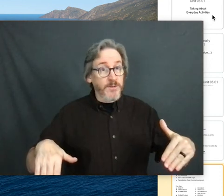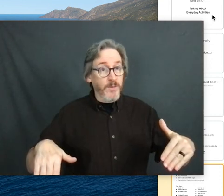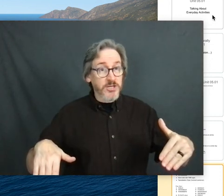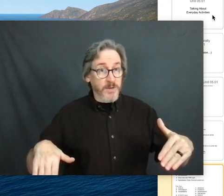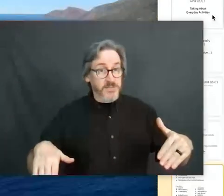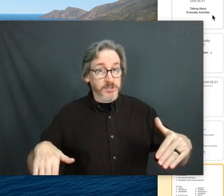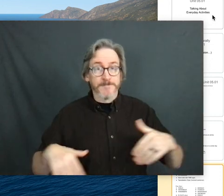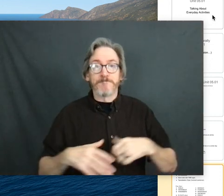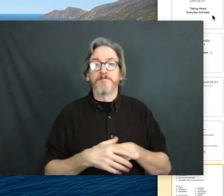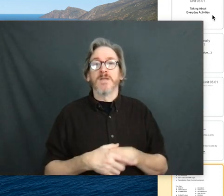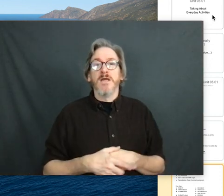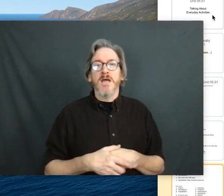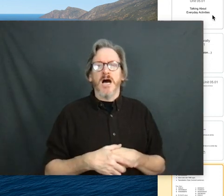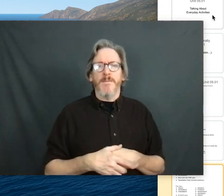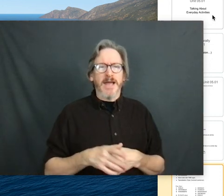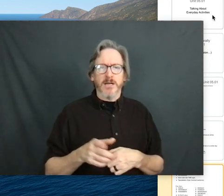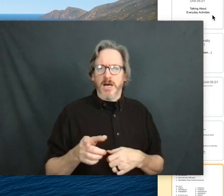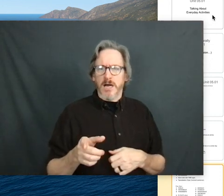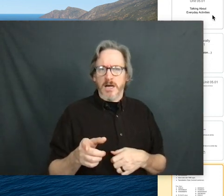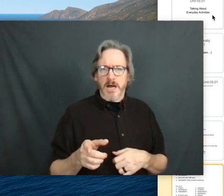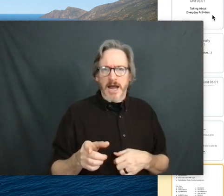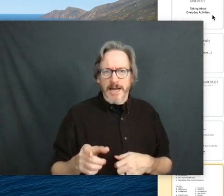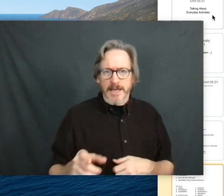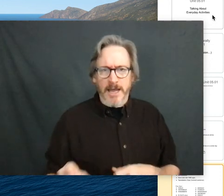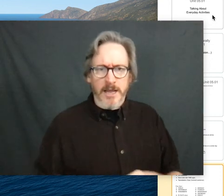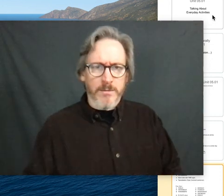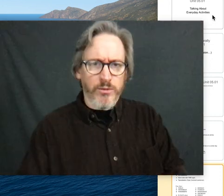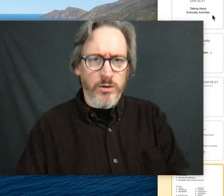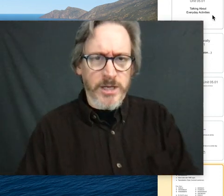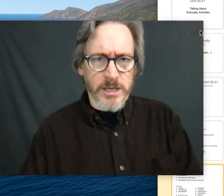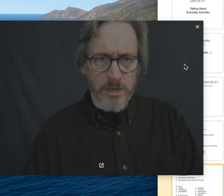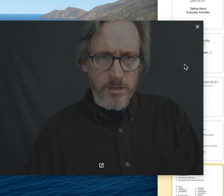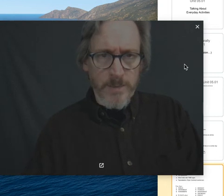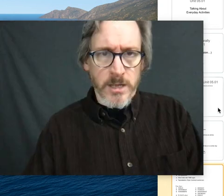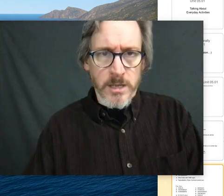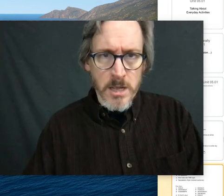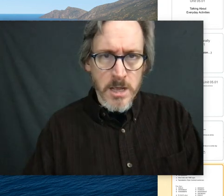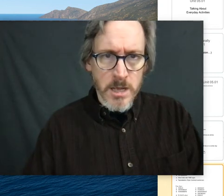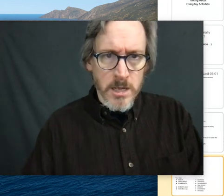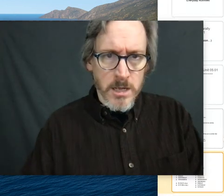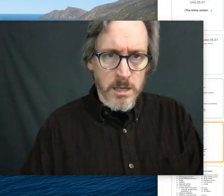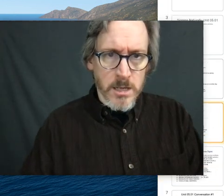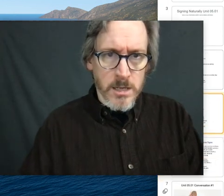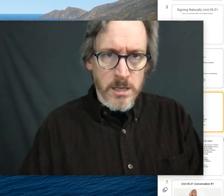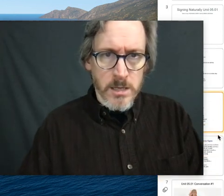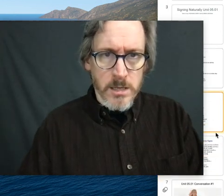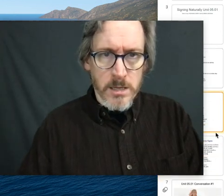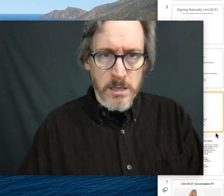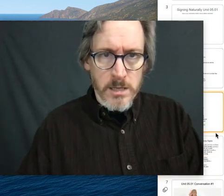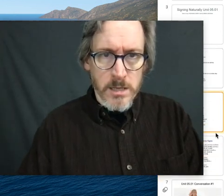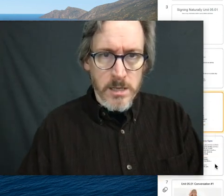your WH questions. And I can put in here, let me,